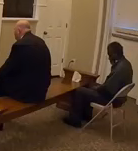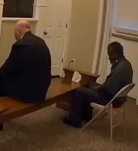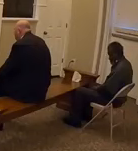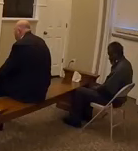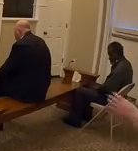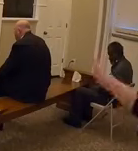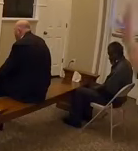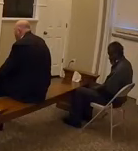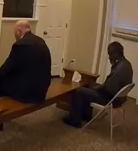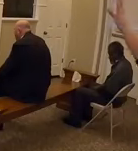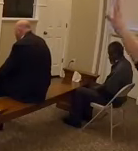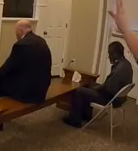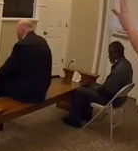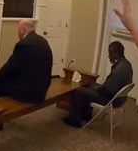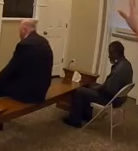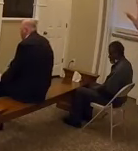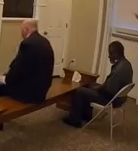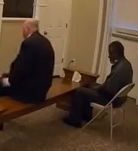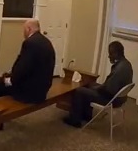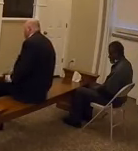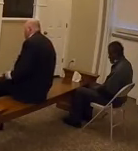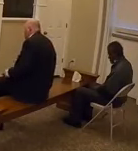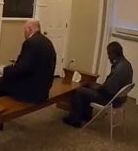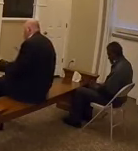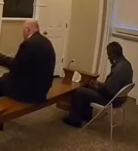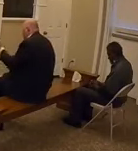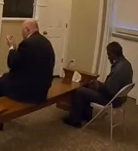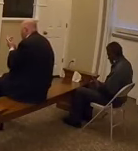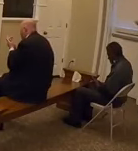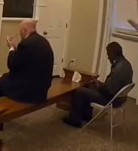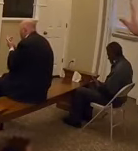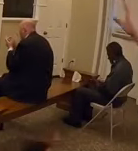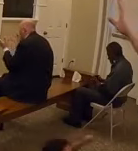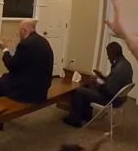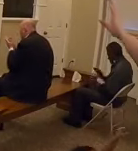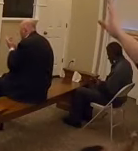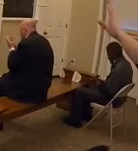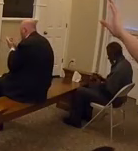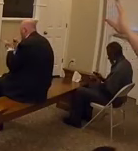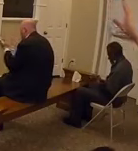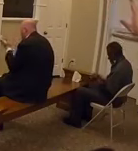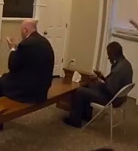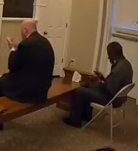Let's just worship the Lord one more time right now. My God. My